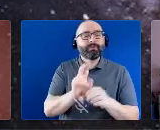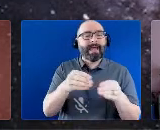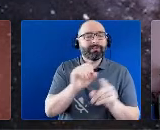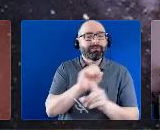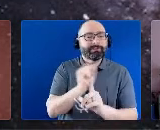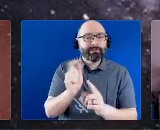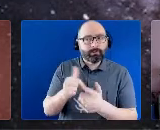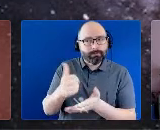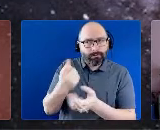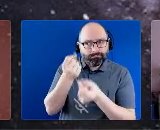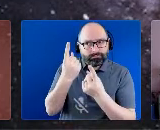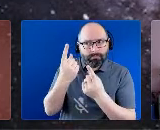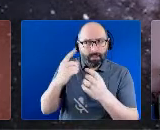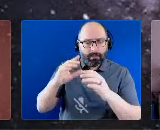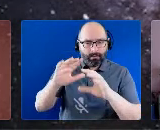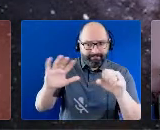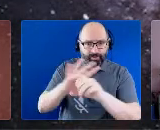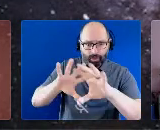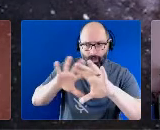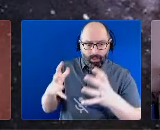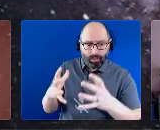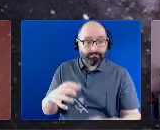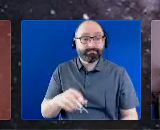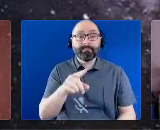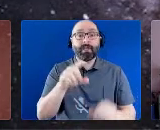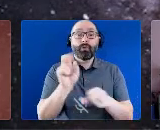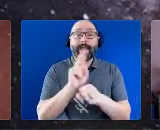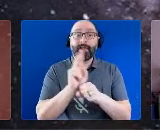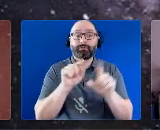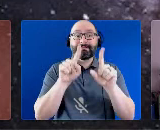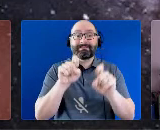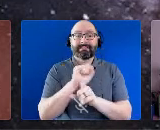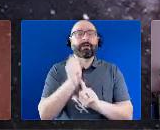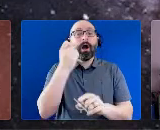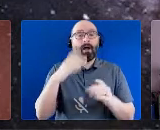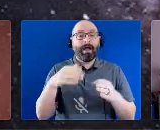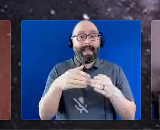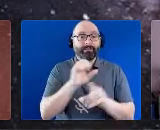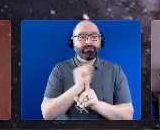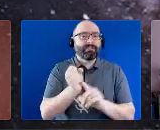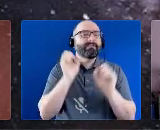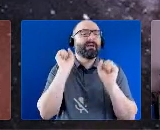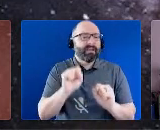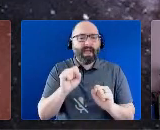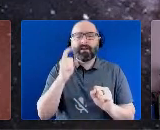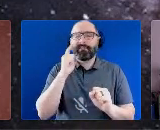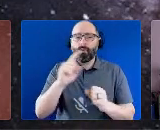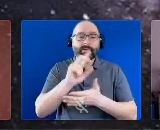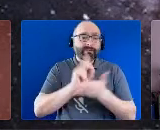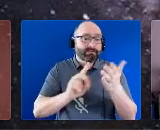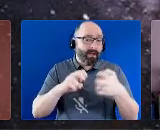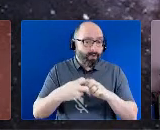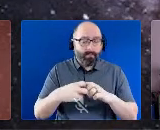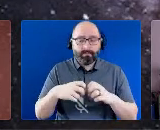so those are really good. And then you can use those as test cases in a coding problem. Edge cases can also exist for design problems, product management, things